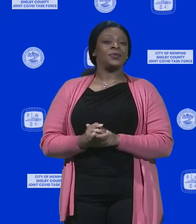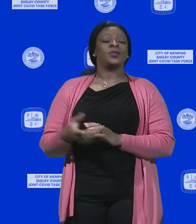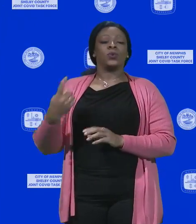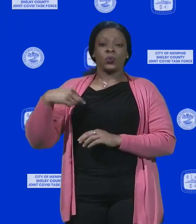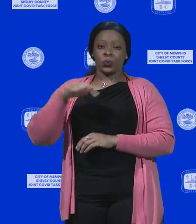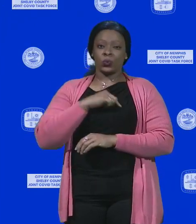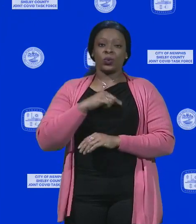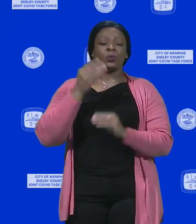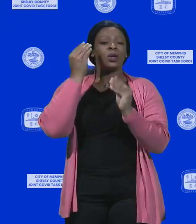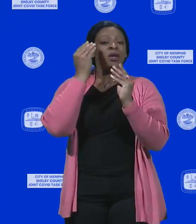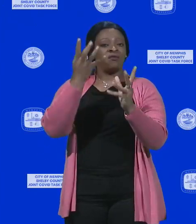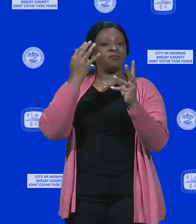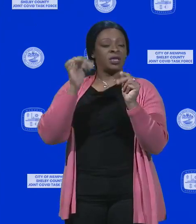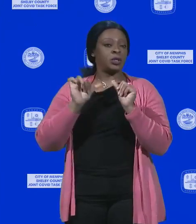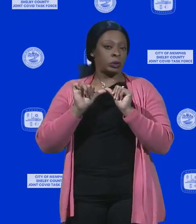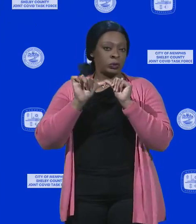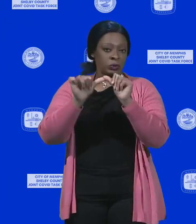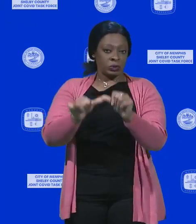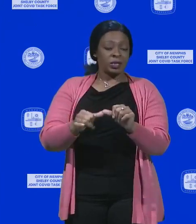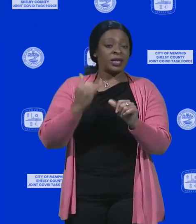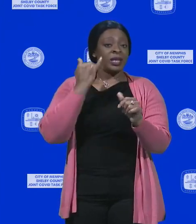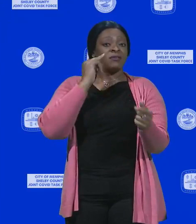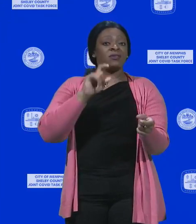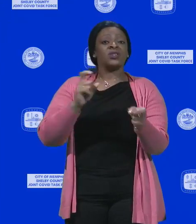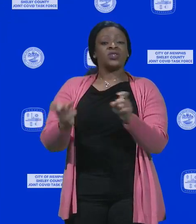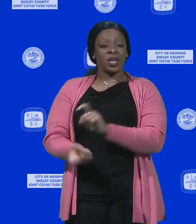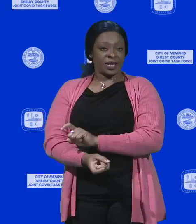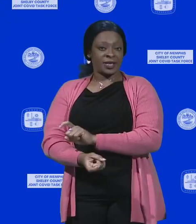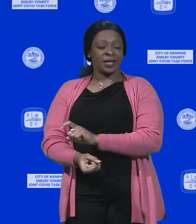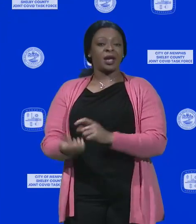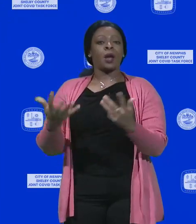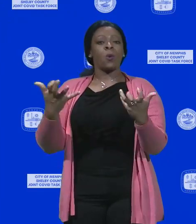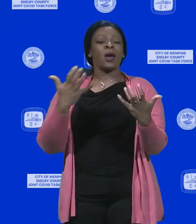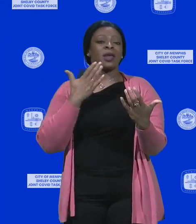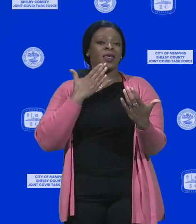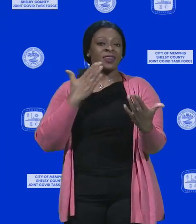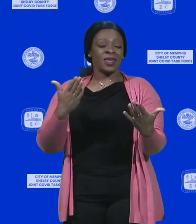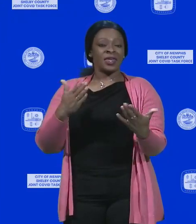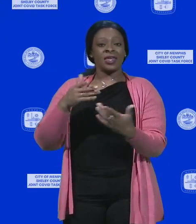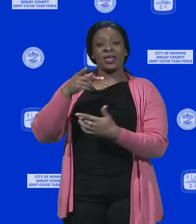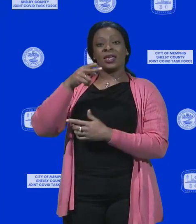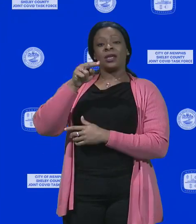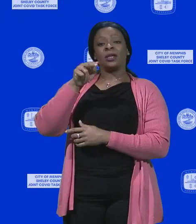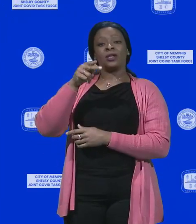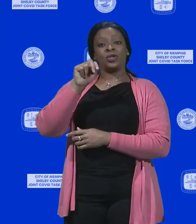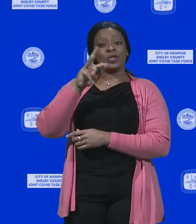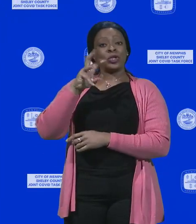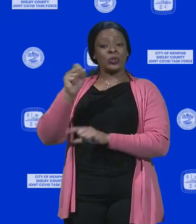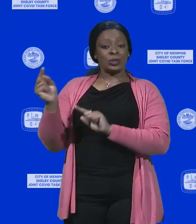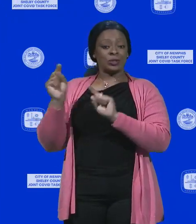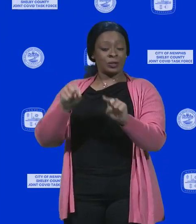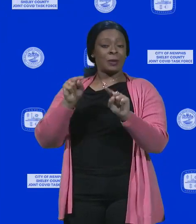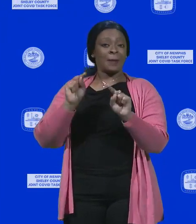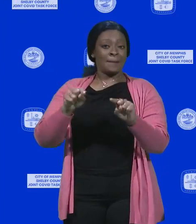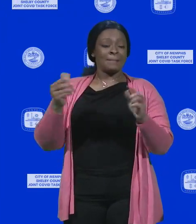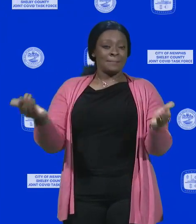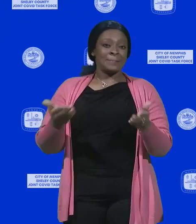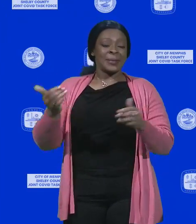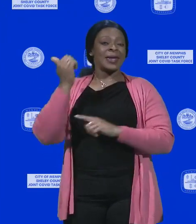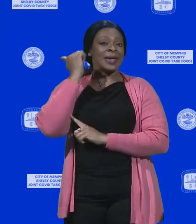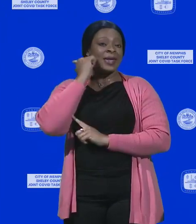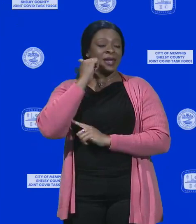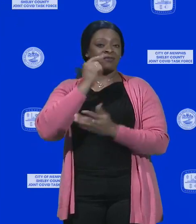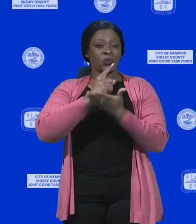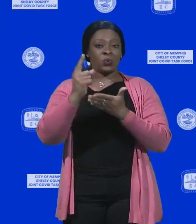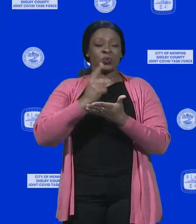will give you information as we have it if it changes. I would like to thank the press who comes to this religiously each and every